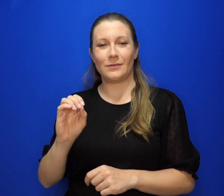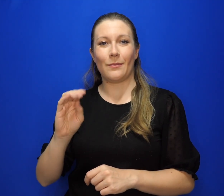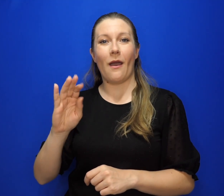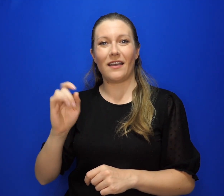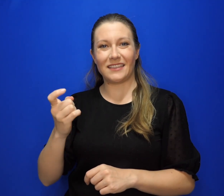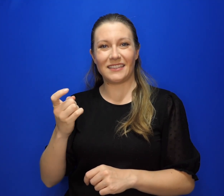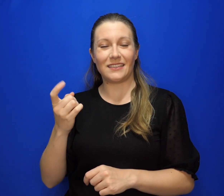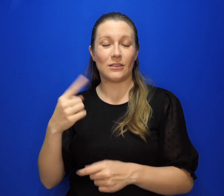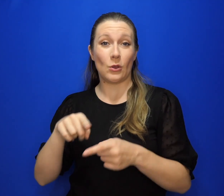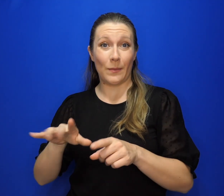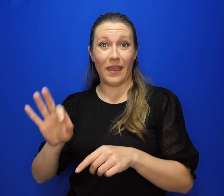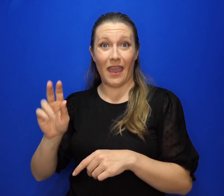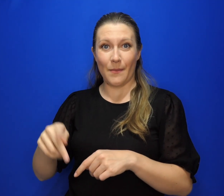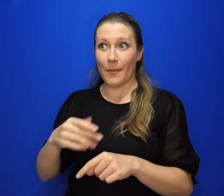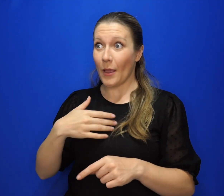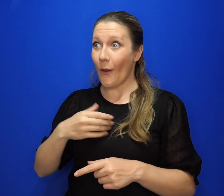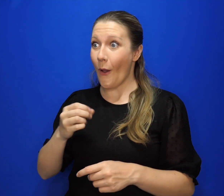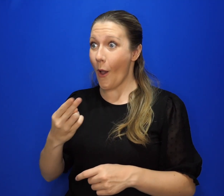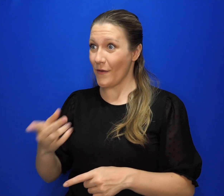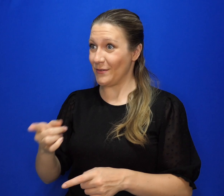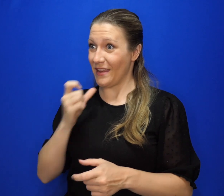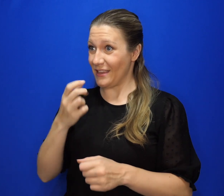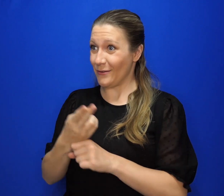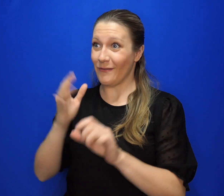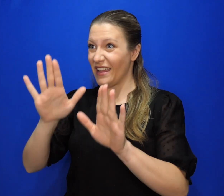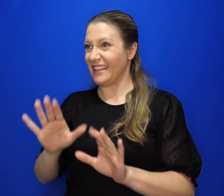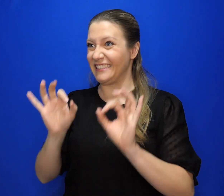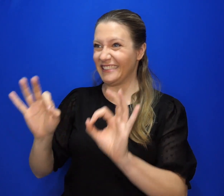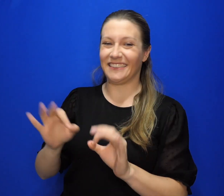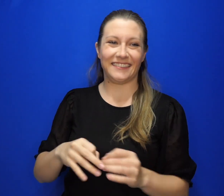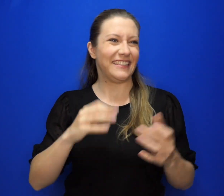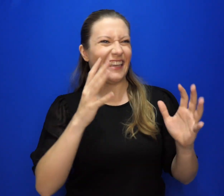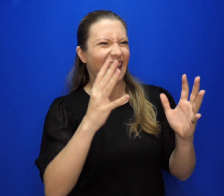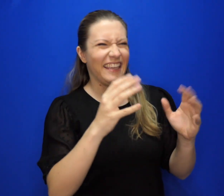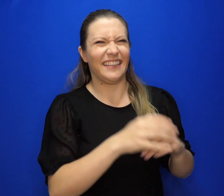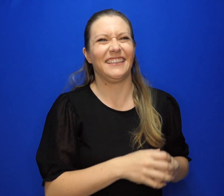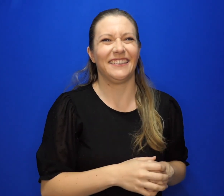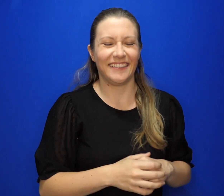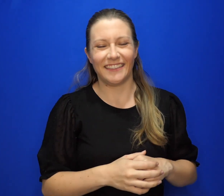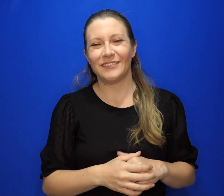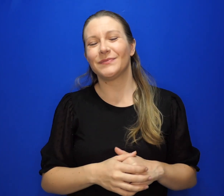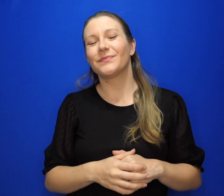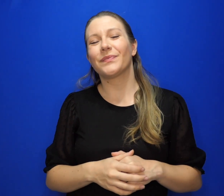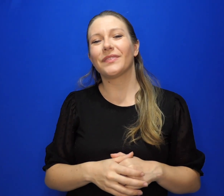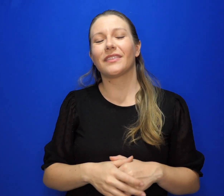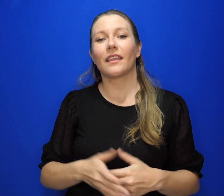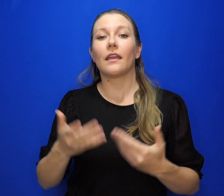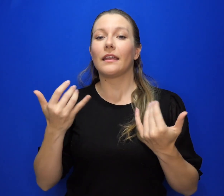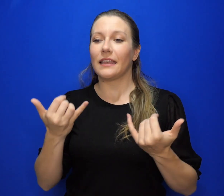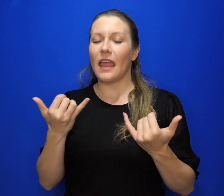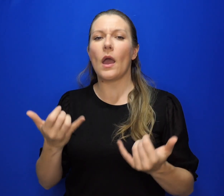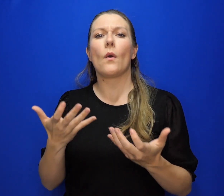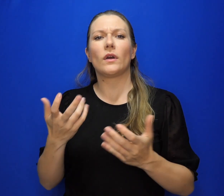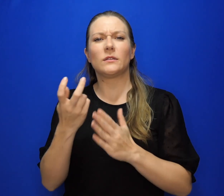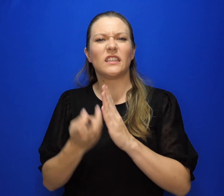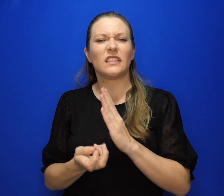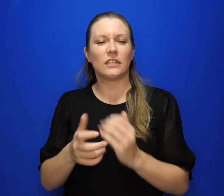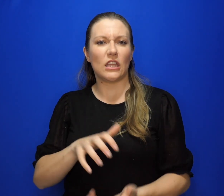oh my God, you didn't use these. Like, it's fantastic. Yay. Let us go into digestion just a minute. So